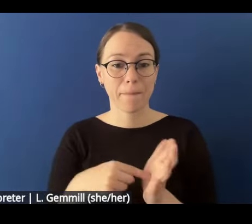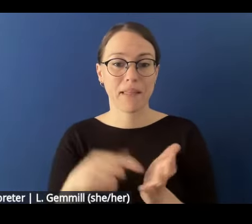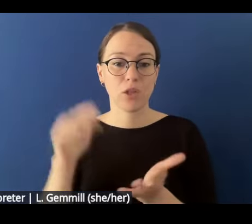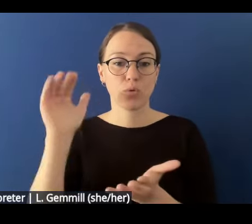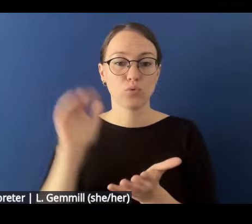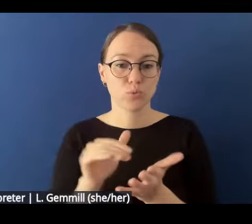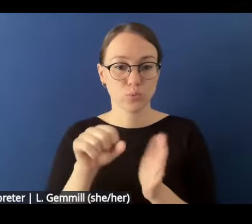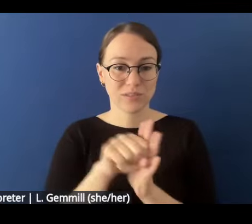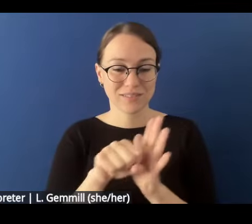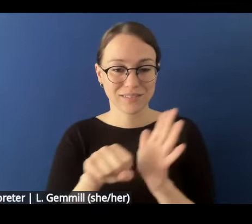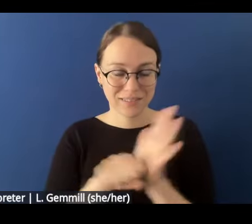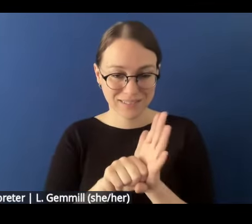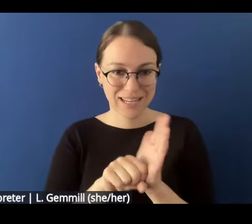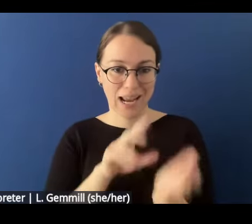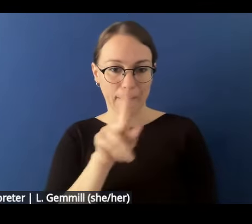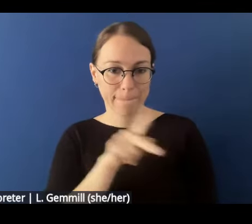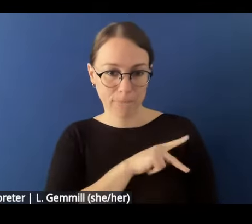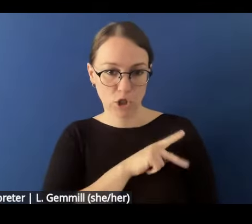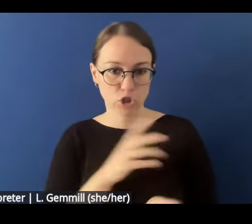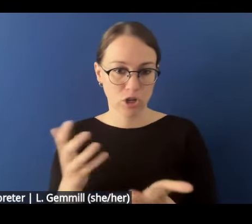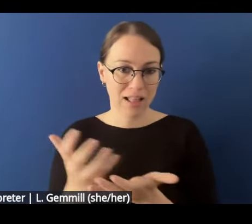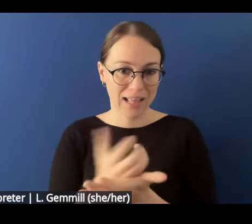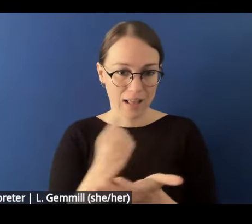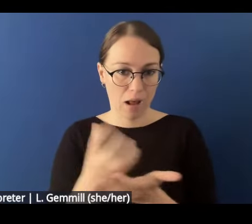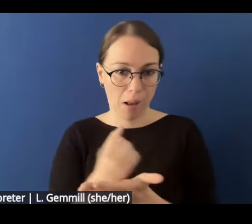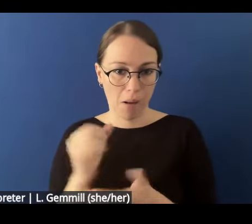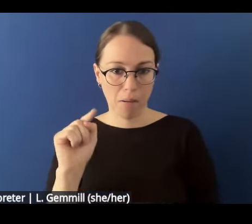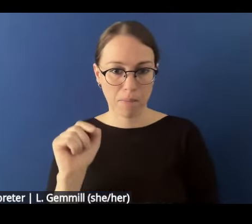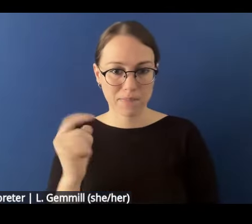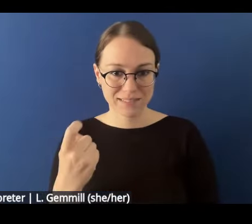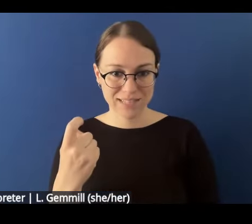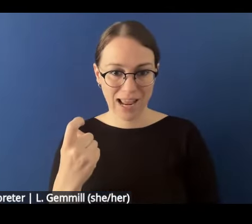to 4.05%.